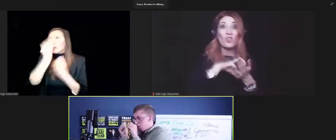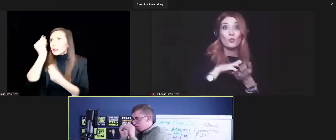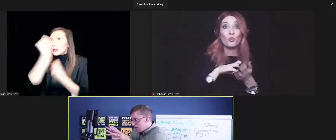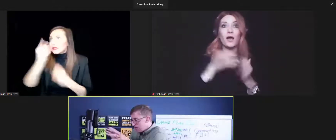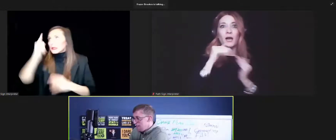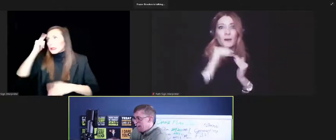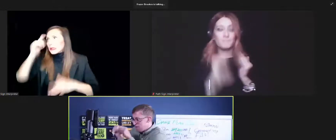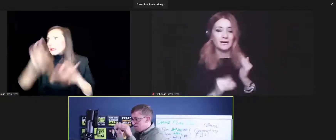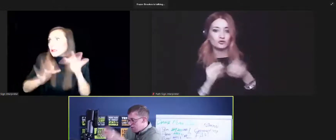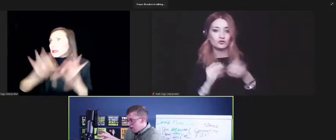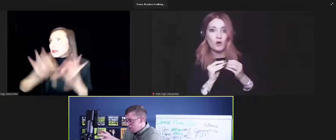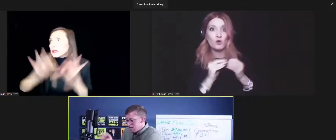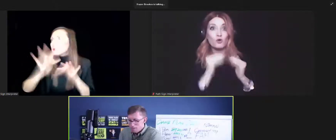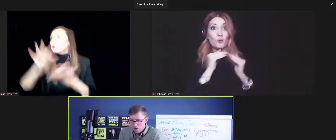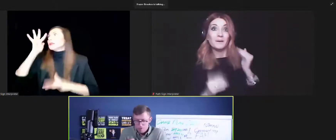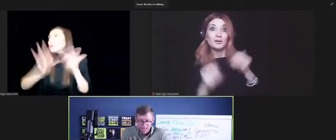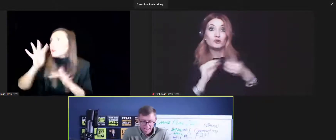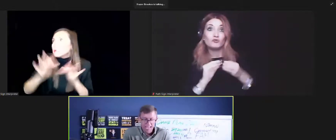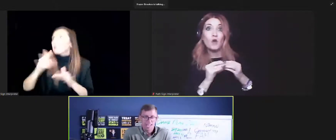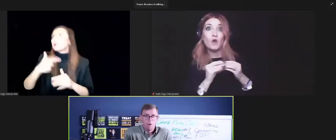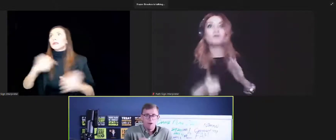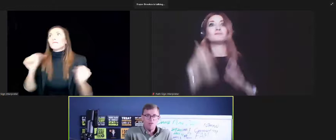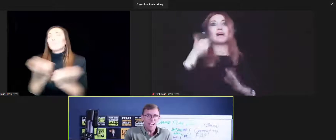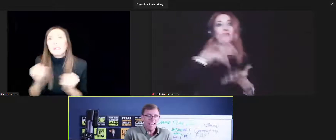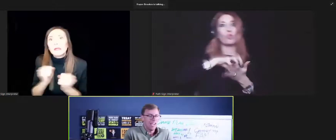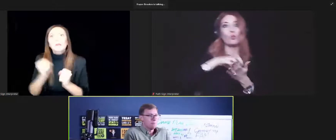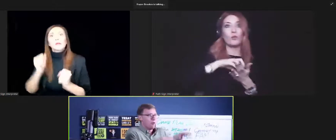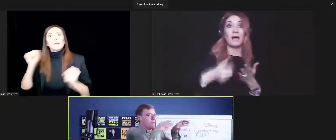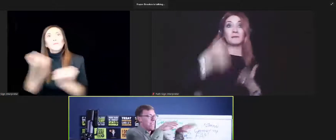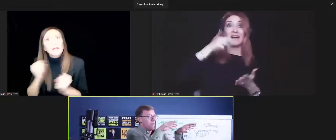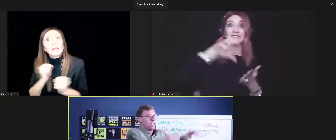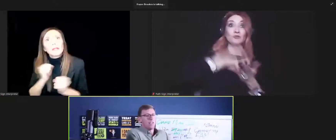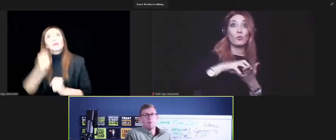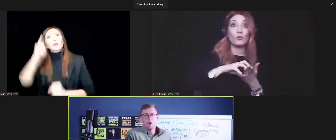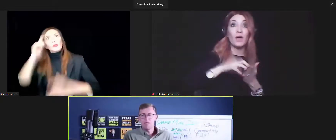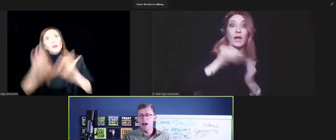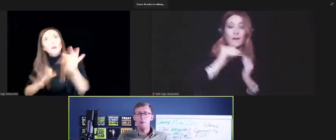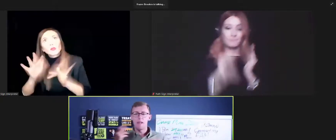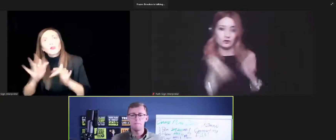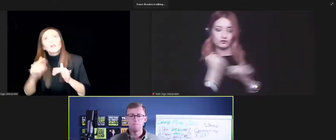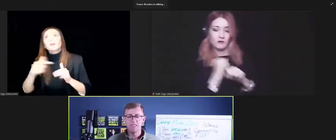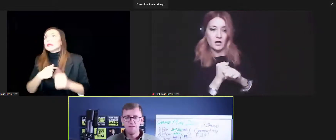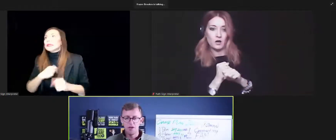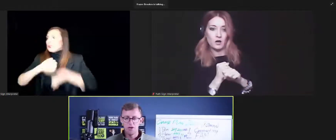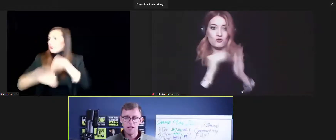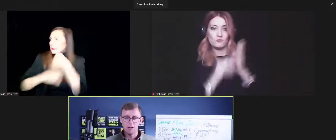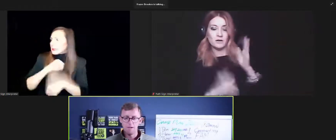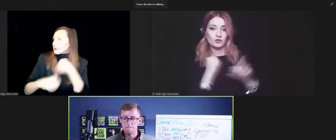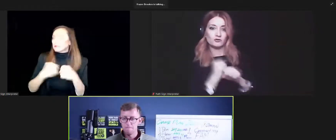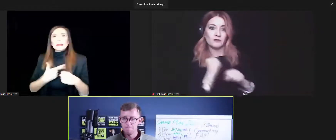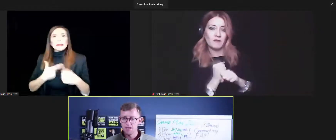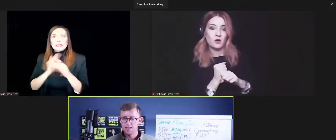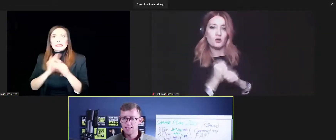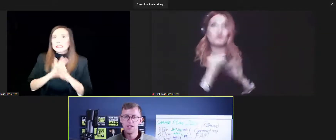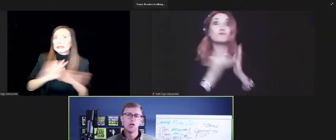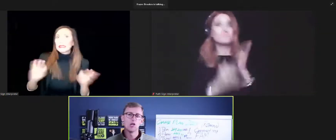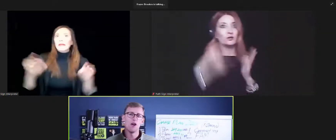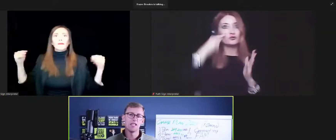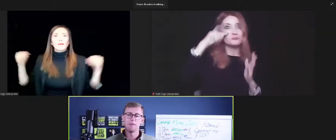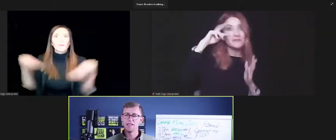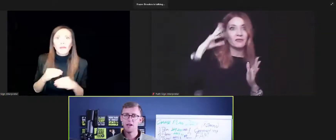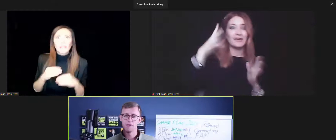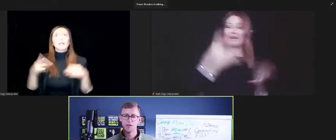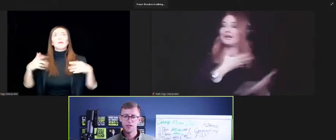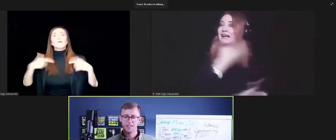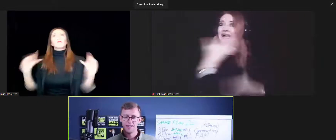less you do. The less you do, the more you think. The more you think, the more you doubt. The more you doubt. Vicious cycle. Sorry